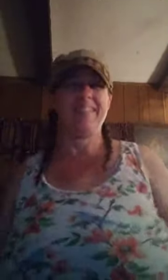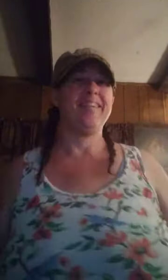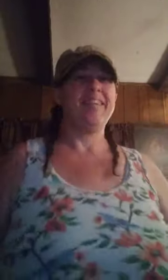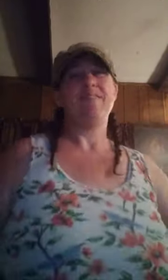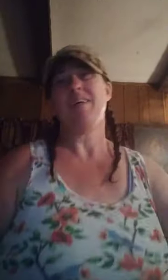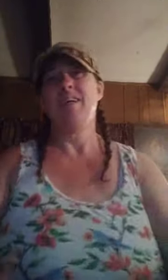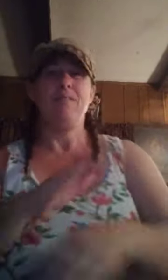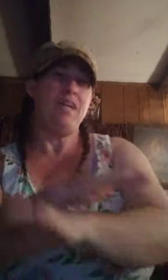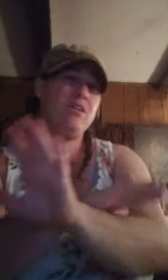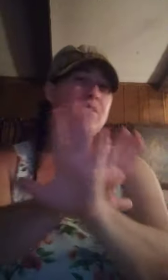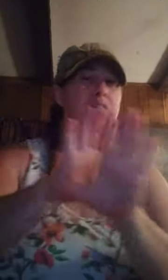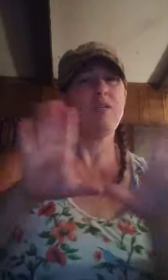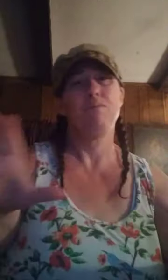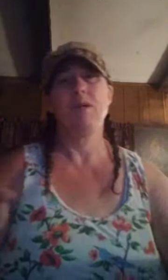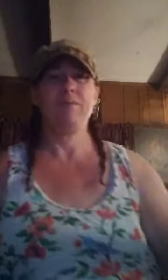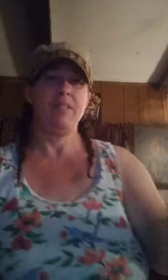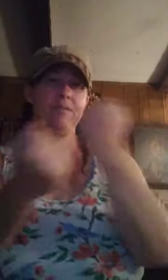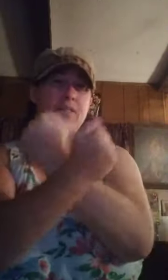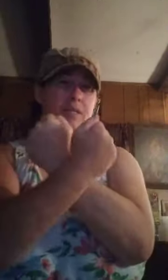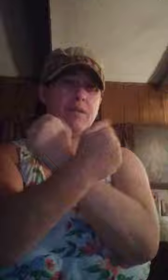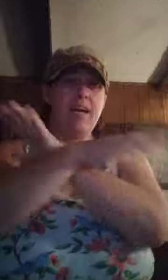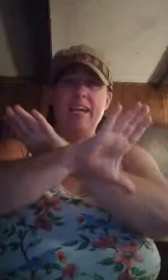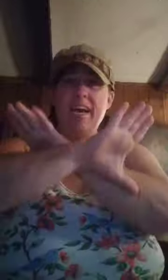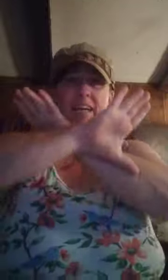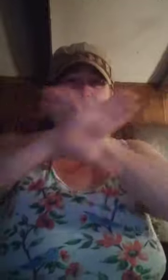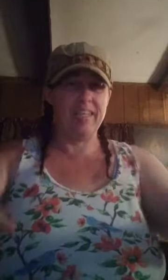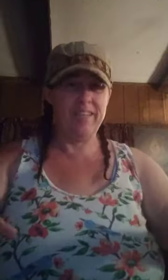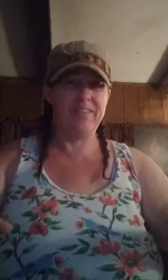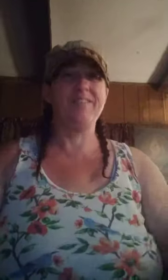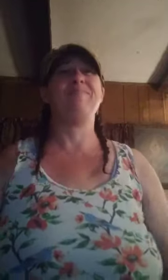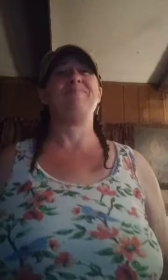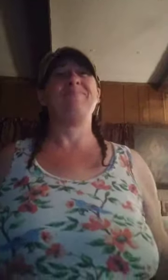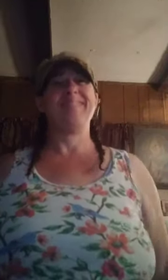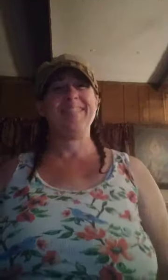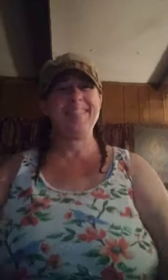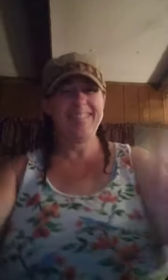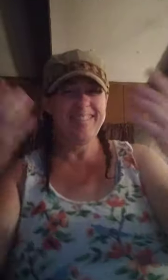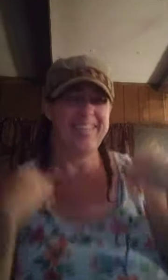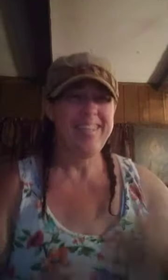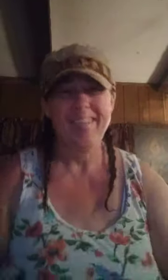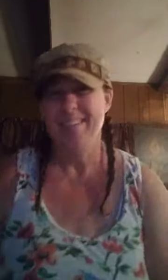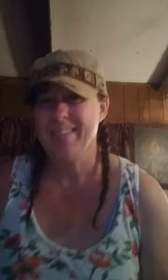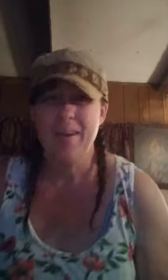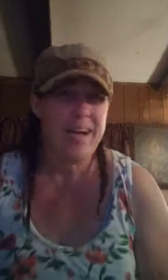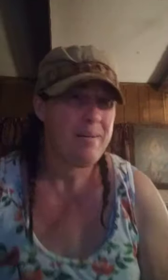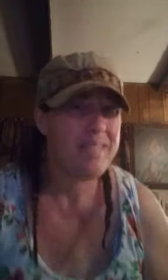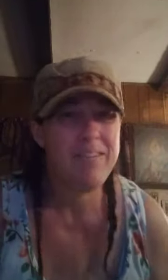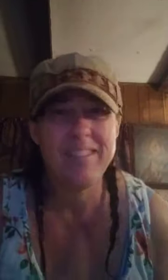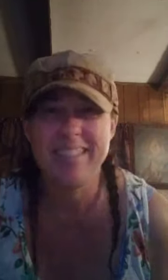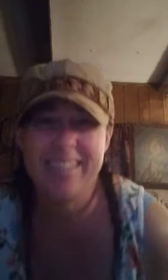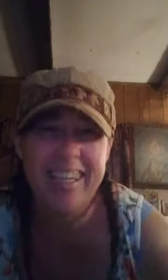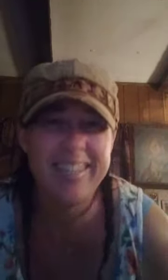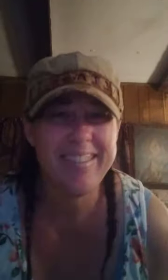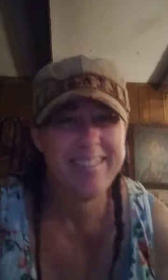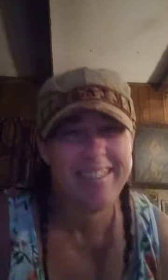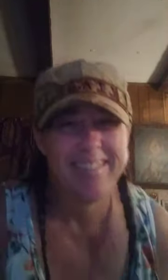And when the yards broke off, they said that I got killed. But I am living still.